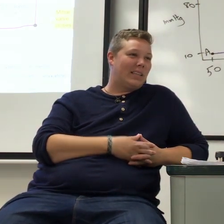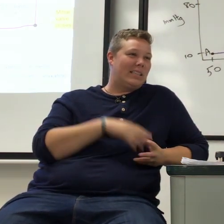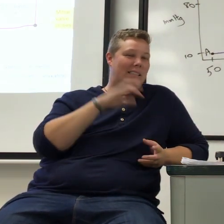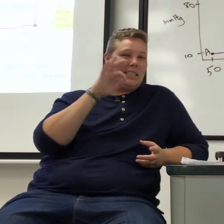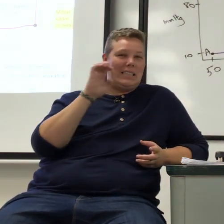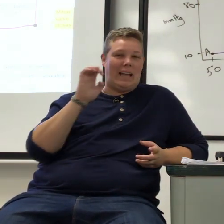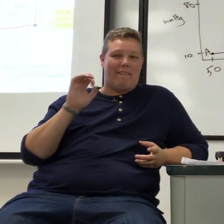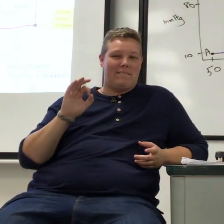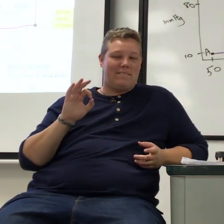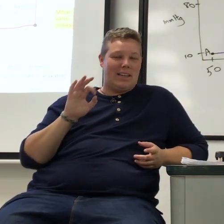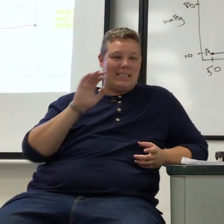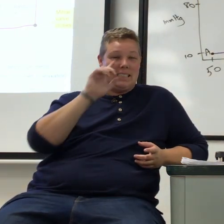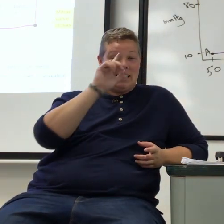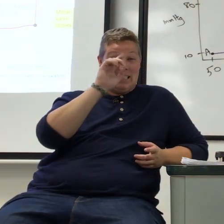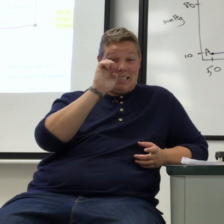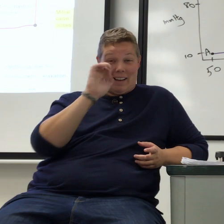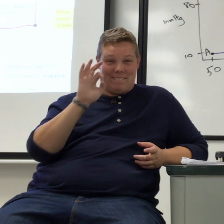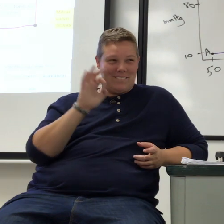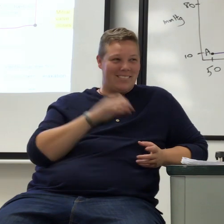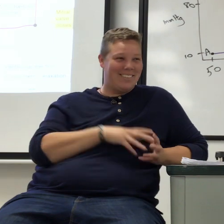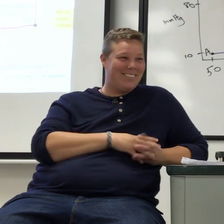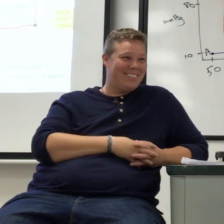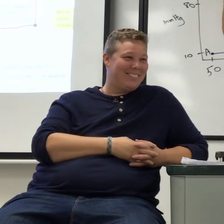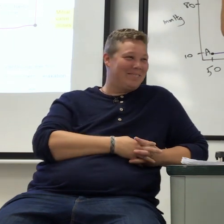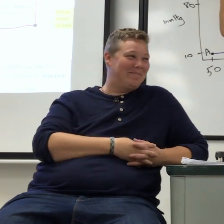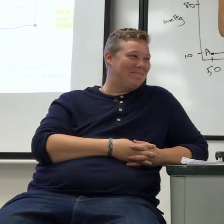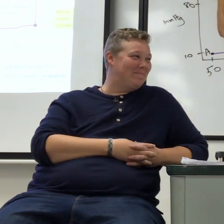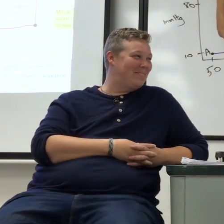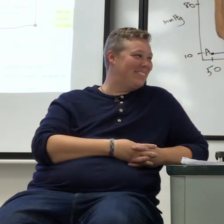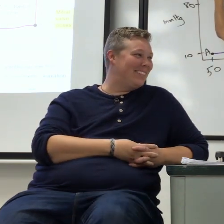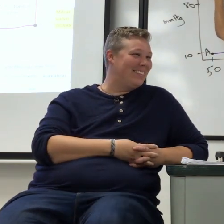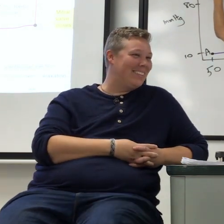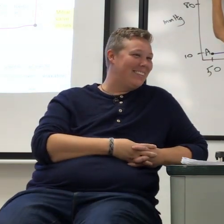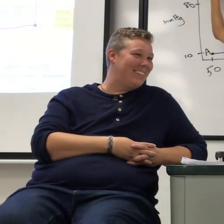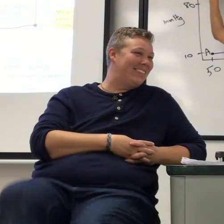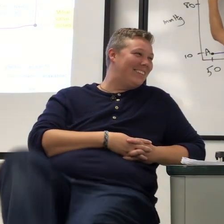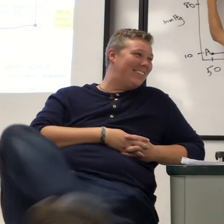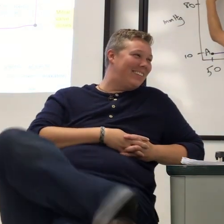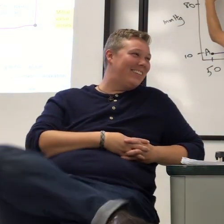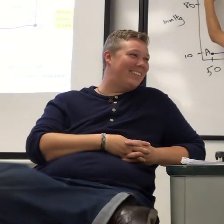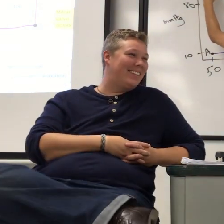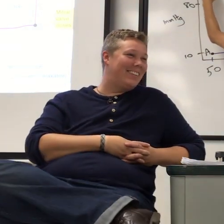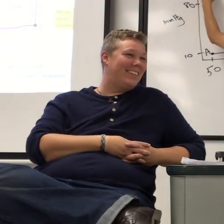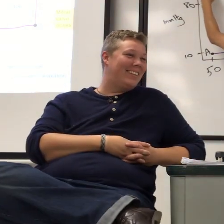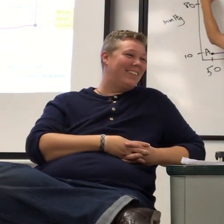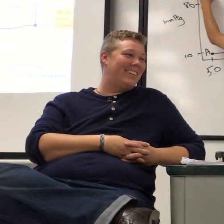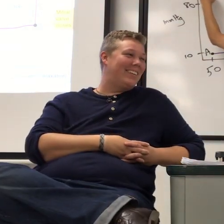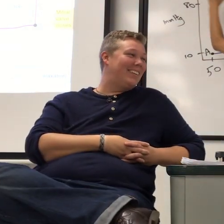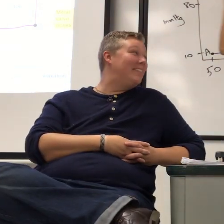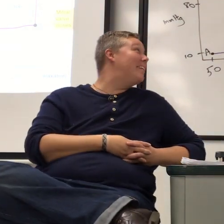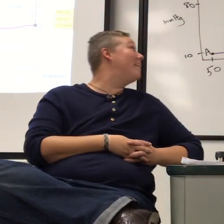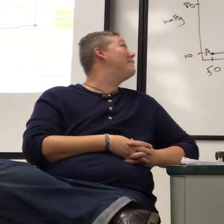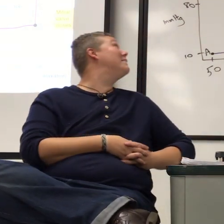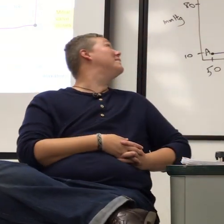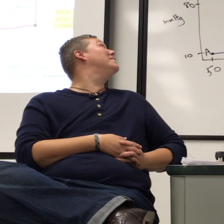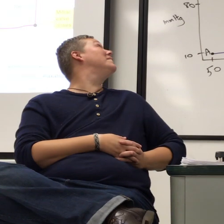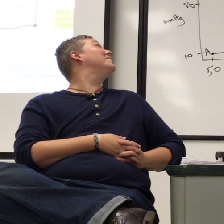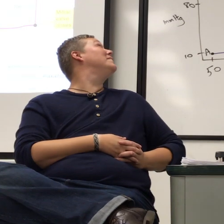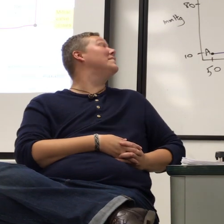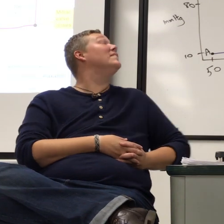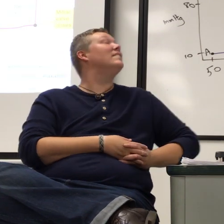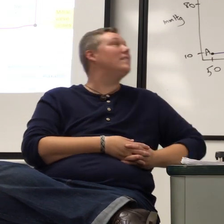Get this pressure rise, it peaks at E, then it kind of starts to drop off after the outflow.